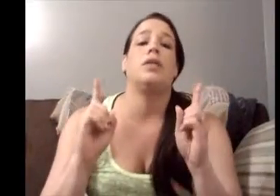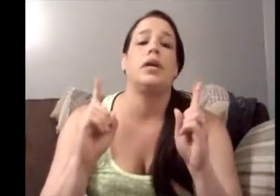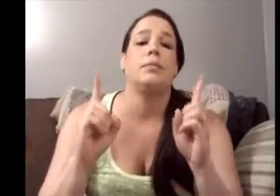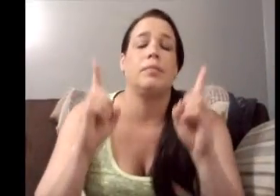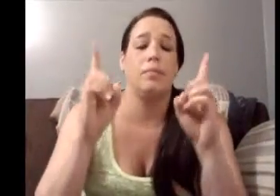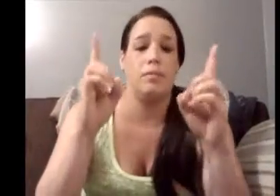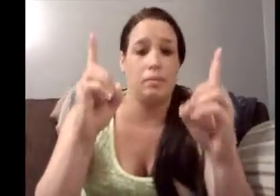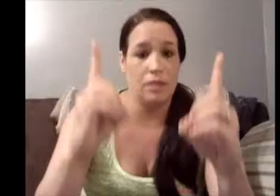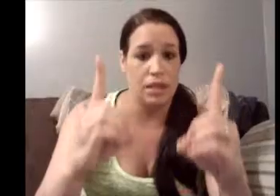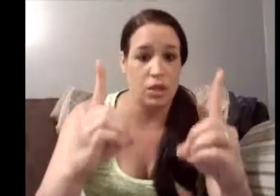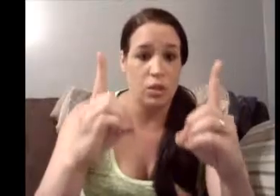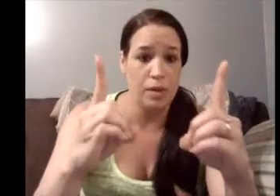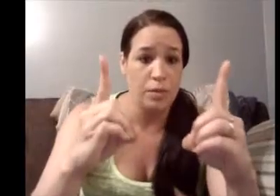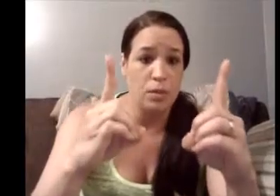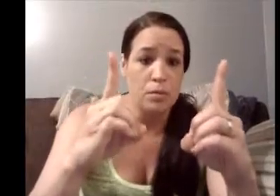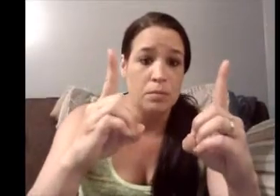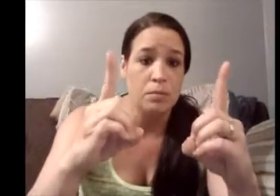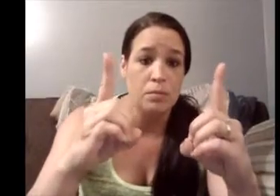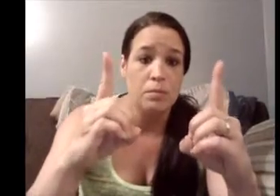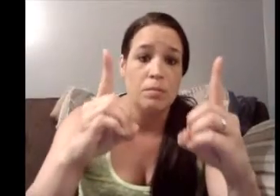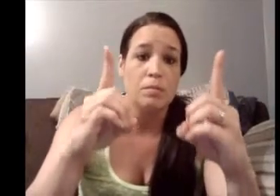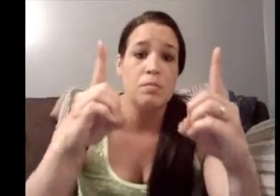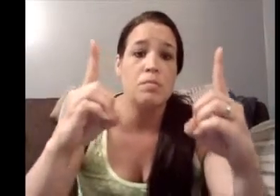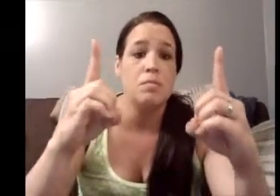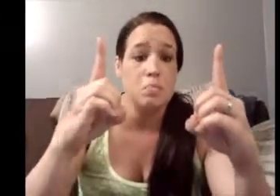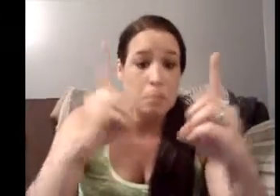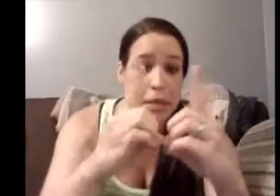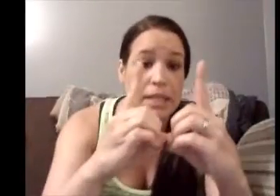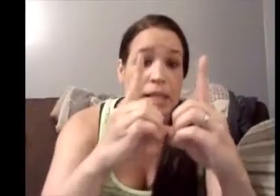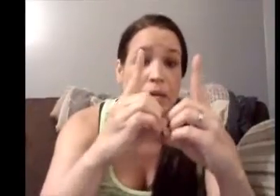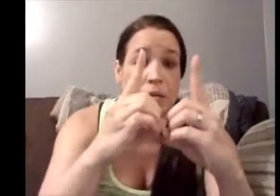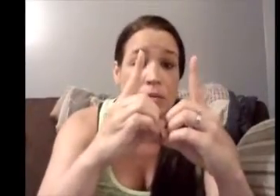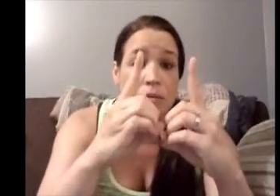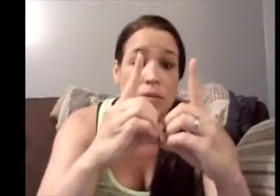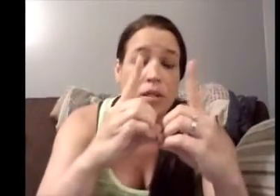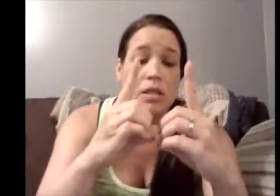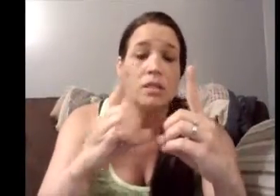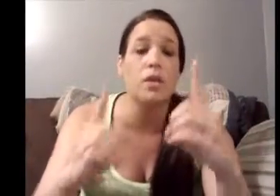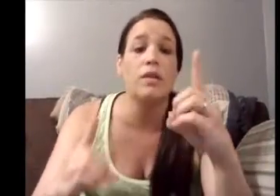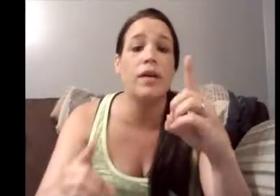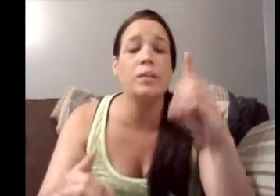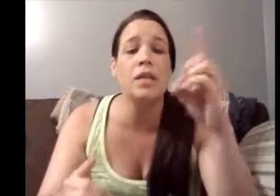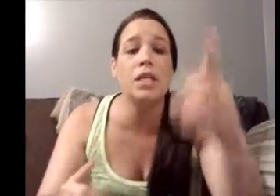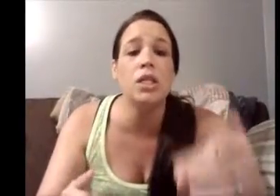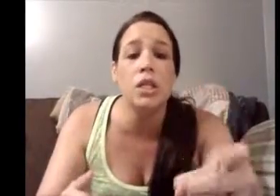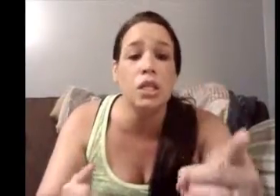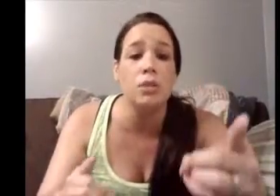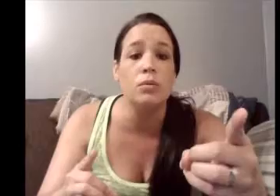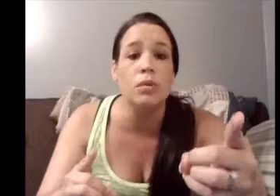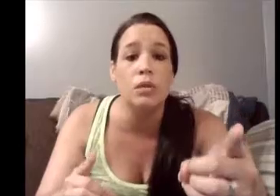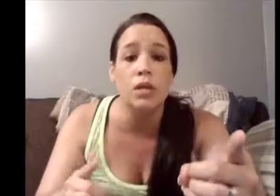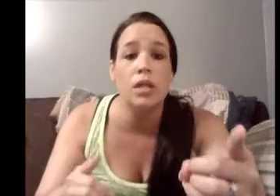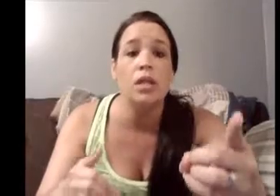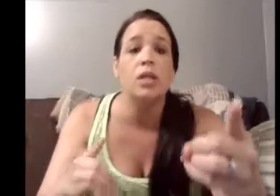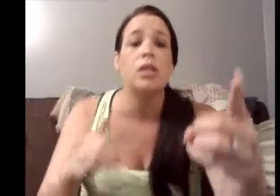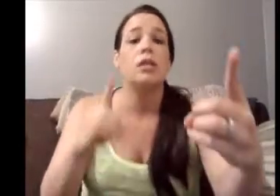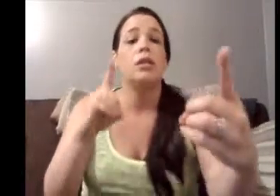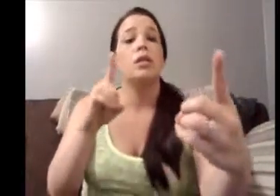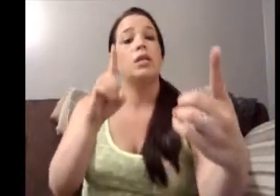Okay. Like two people meeting. So if I'm meeting you,